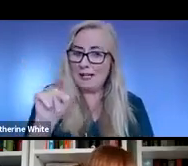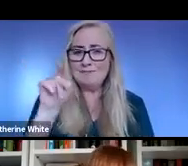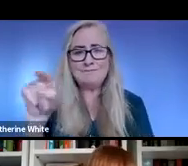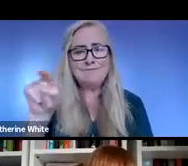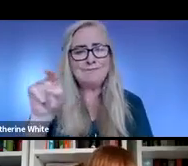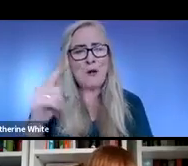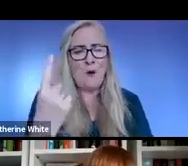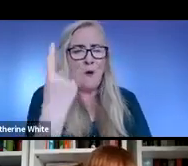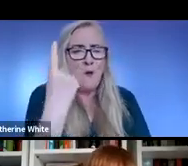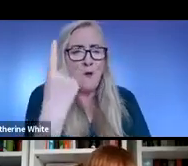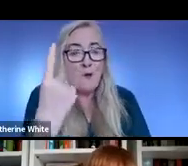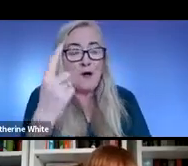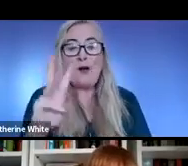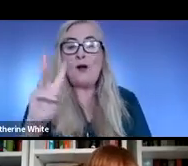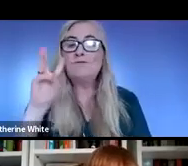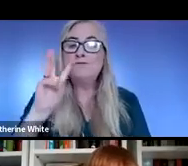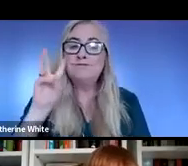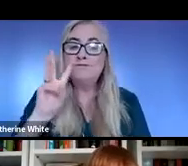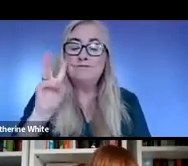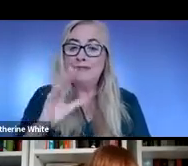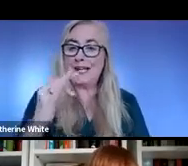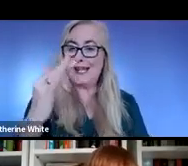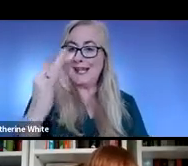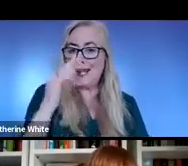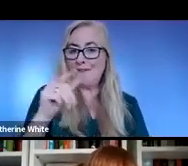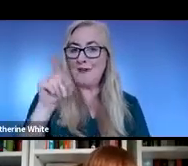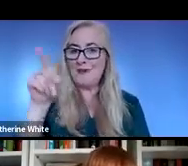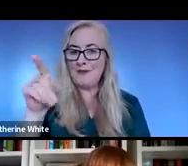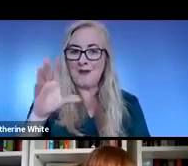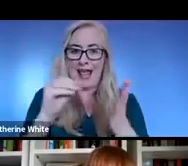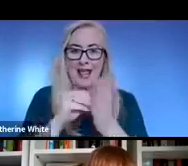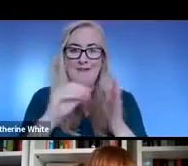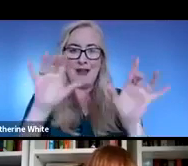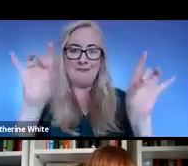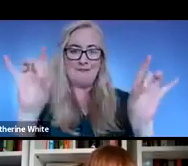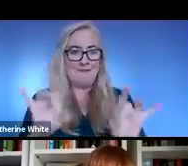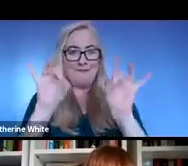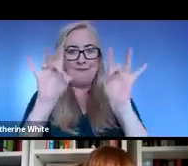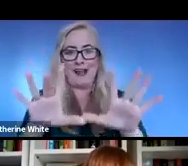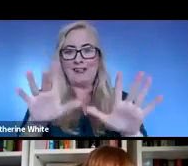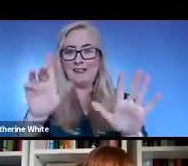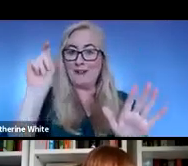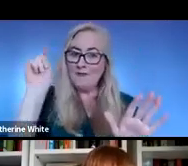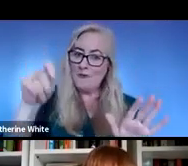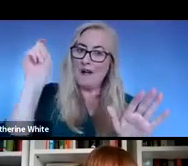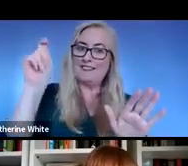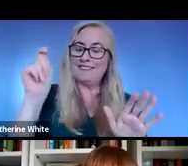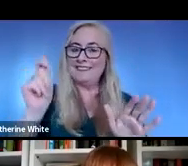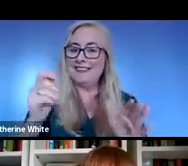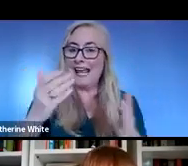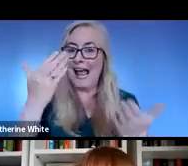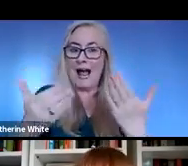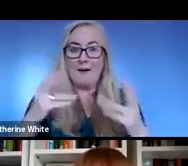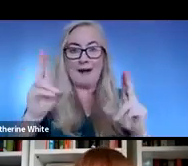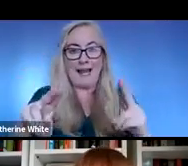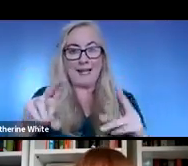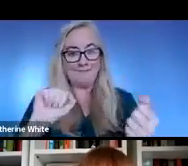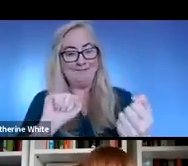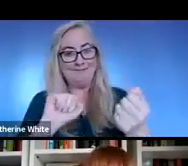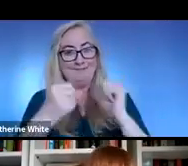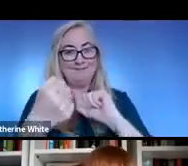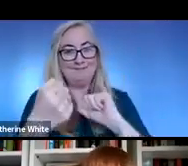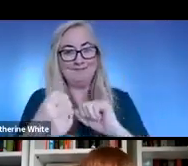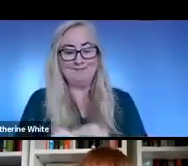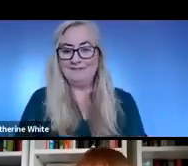one wish, if you had this magic wand and could bring it about. Okay.